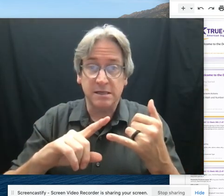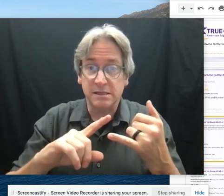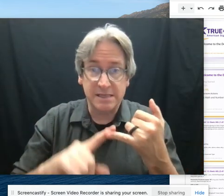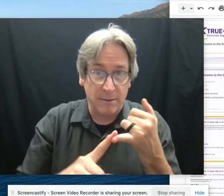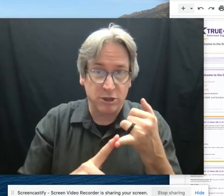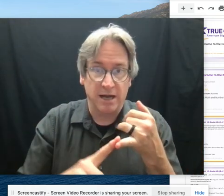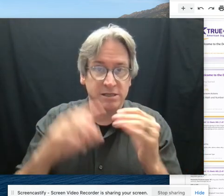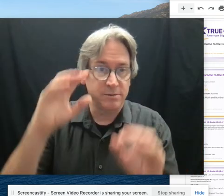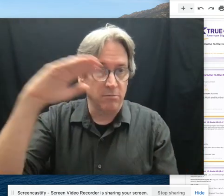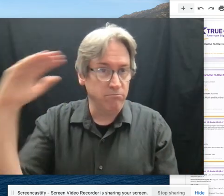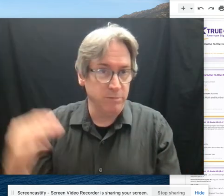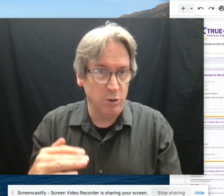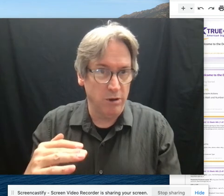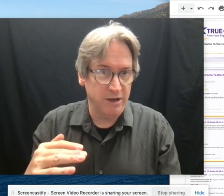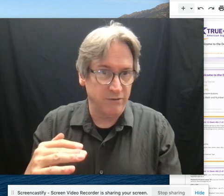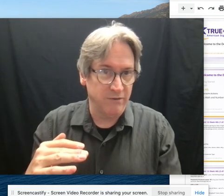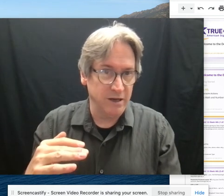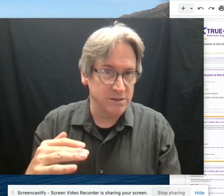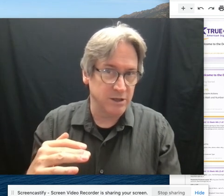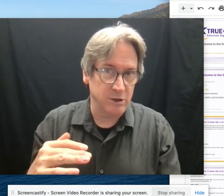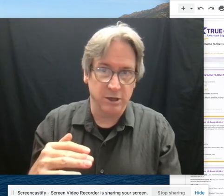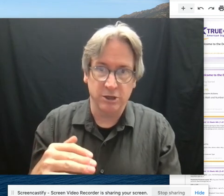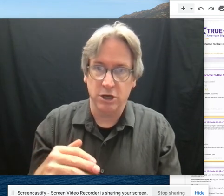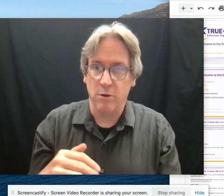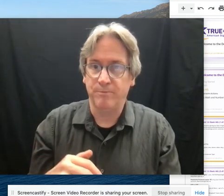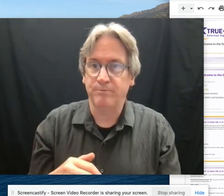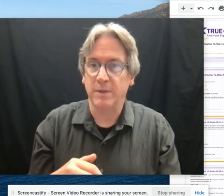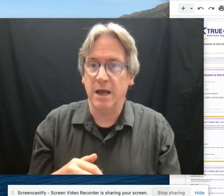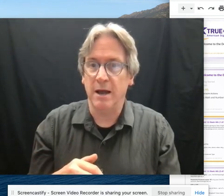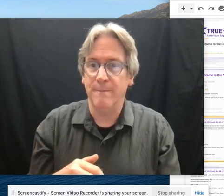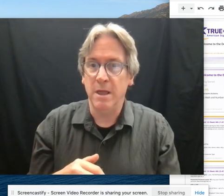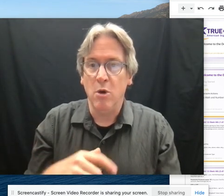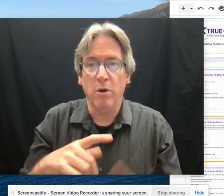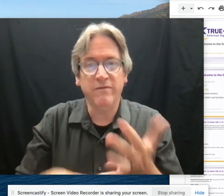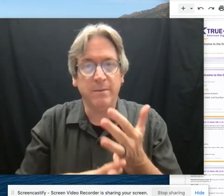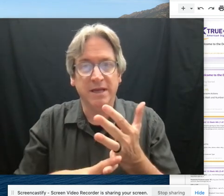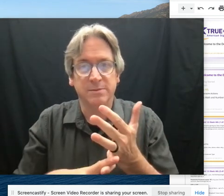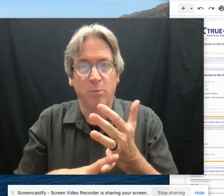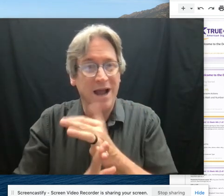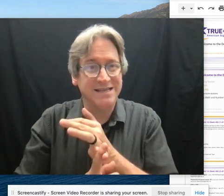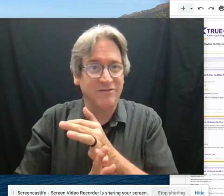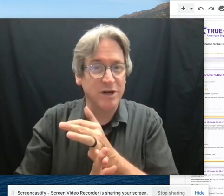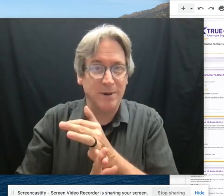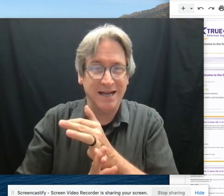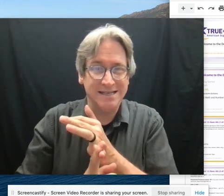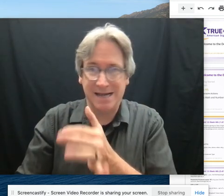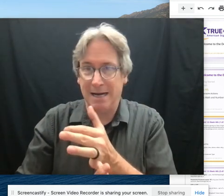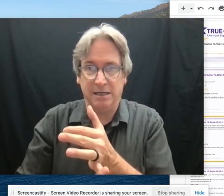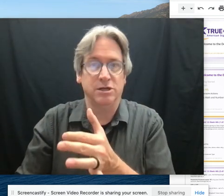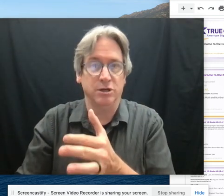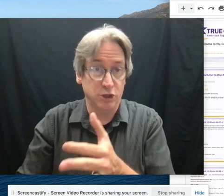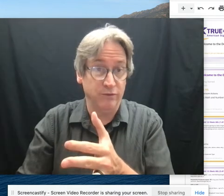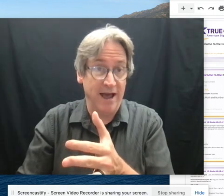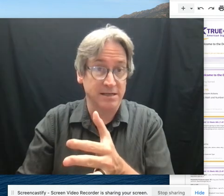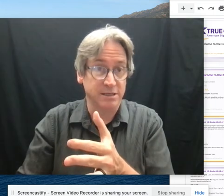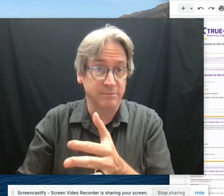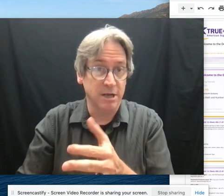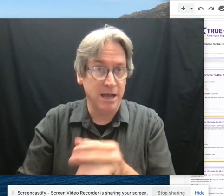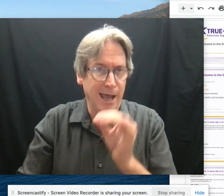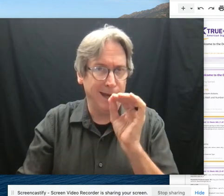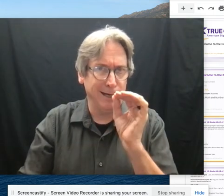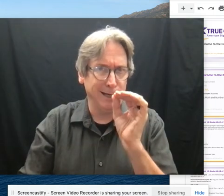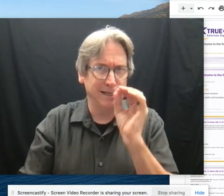the snapshots, all the different videos that they're going to show. One of them is, why is everybody signing too